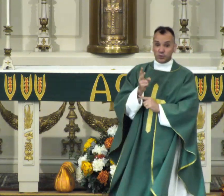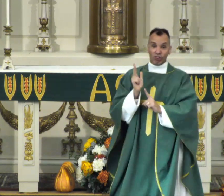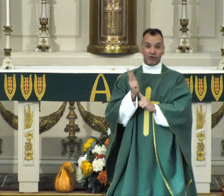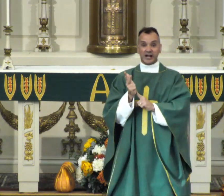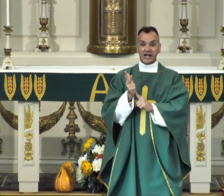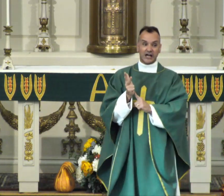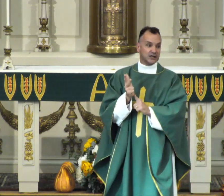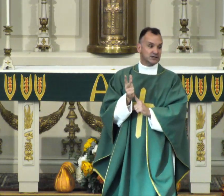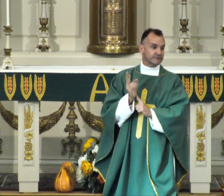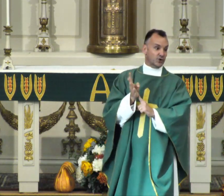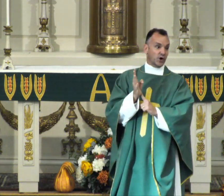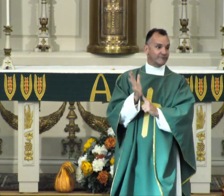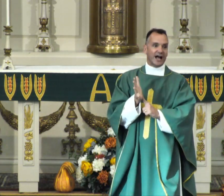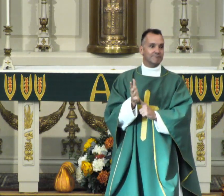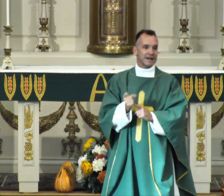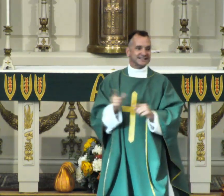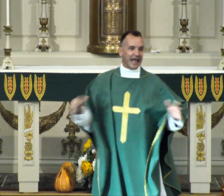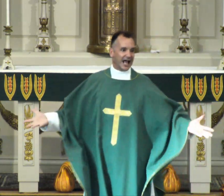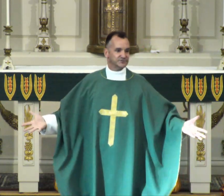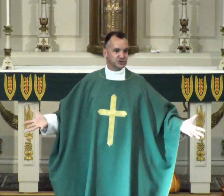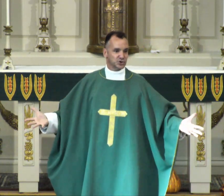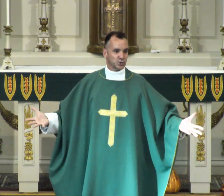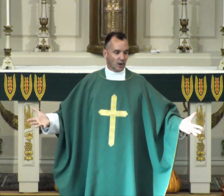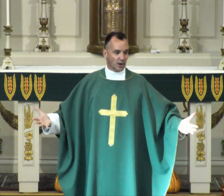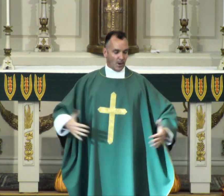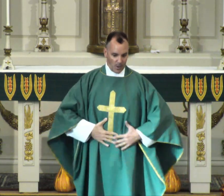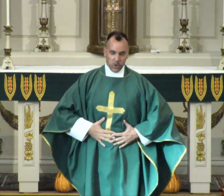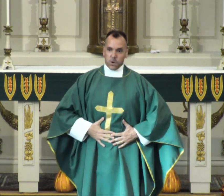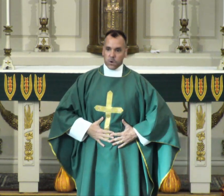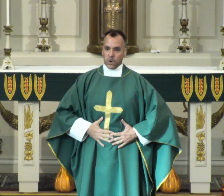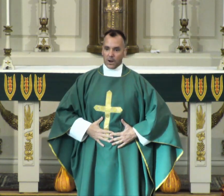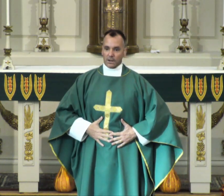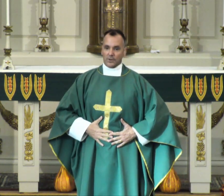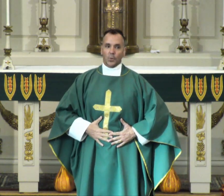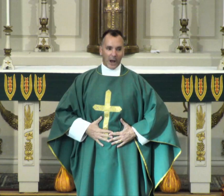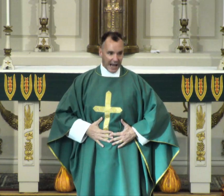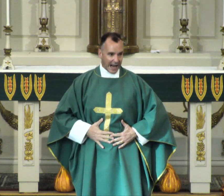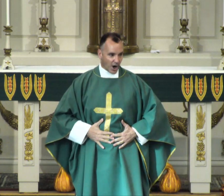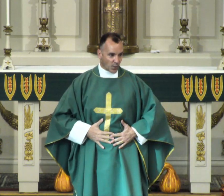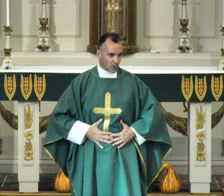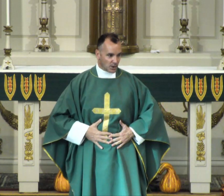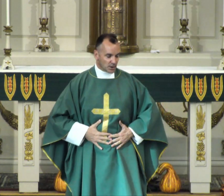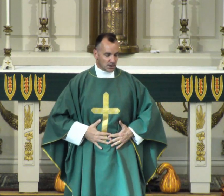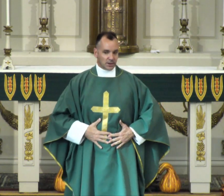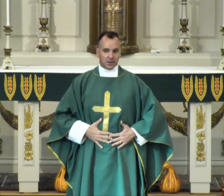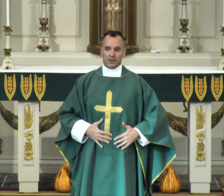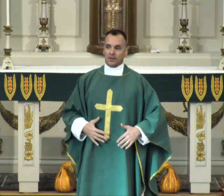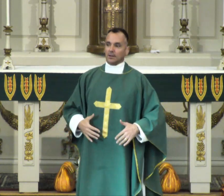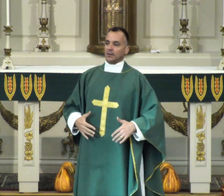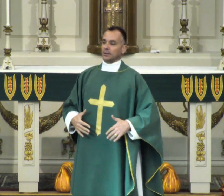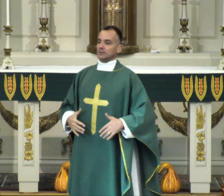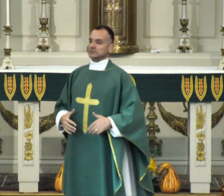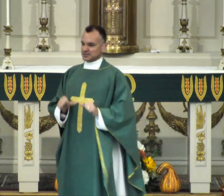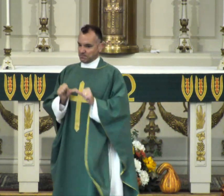And you have to do that for 2, 3, 4, 5 minutes at a time. You're doing it, works your abs.